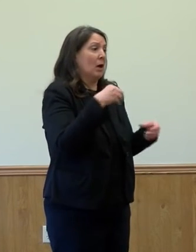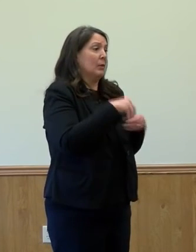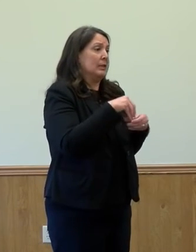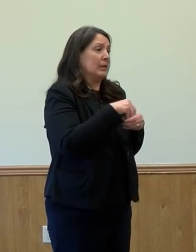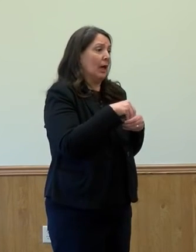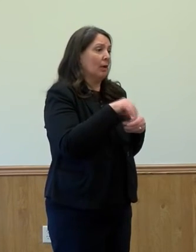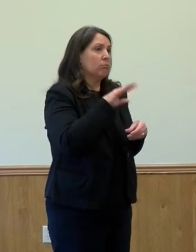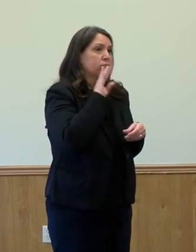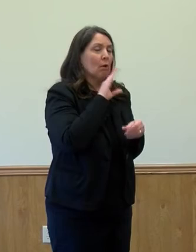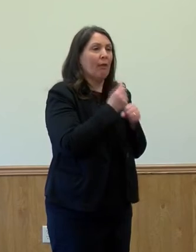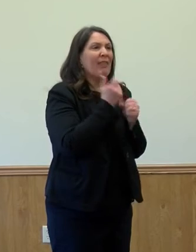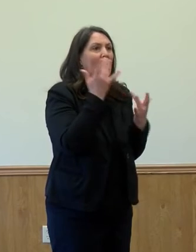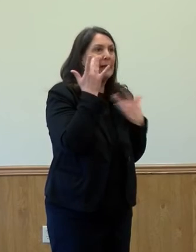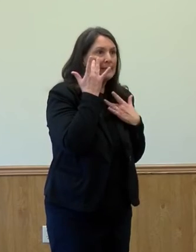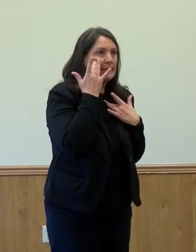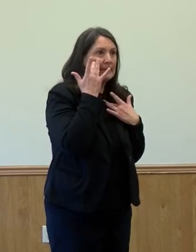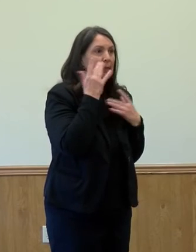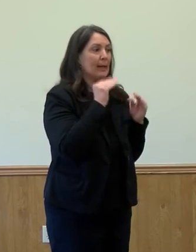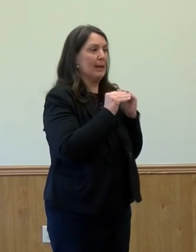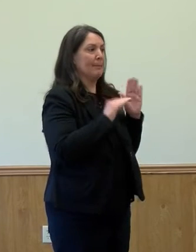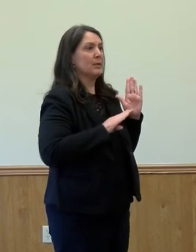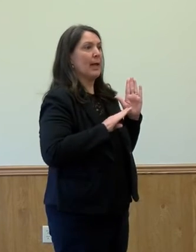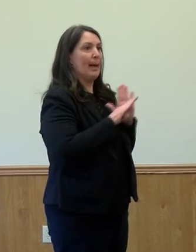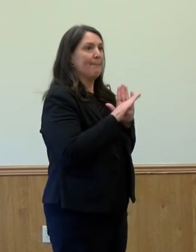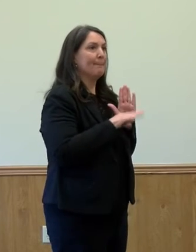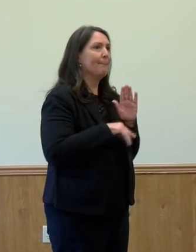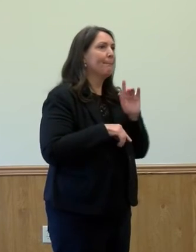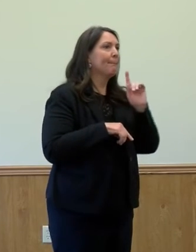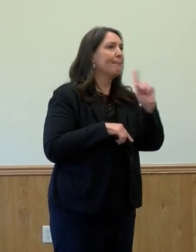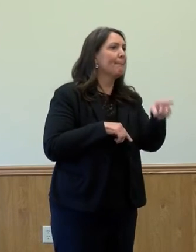cases start exponentially growing.